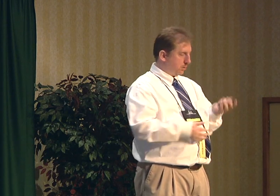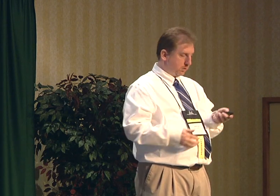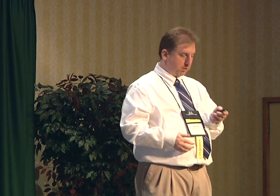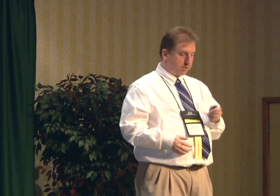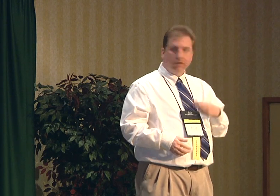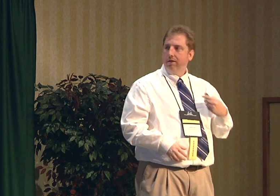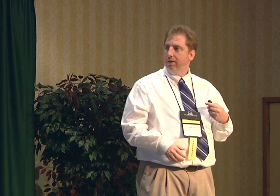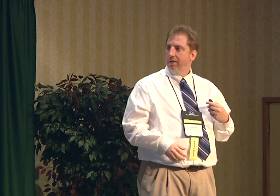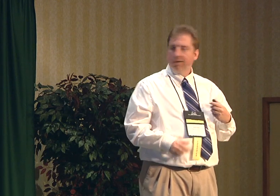power.